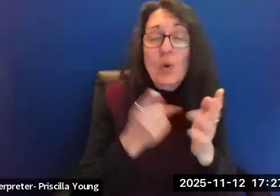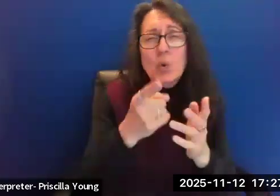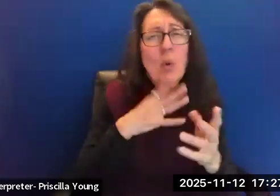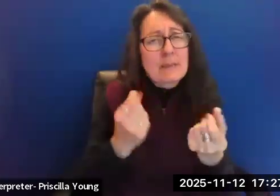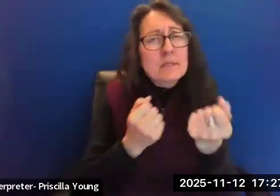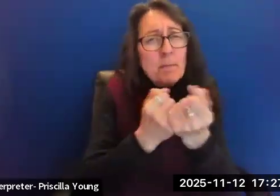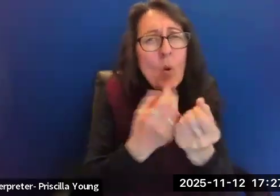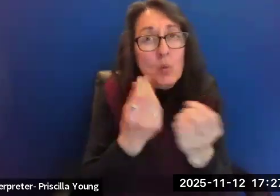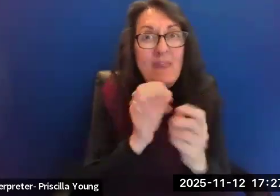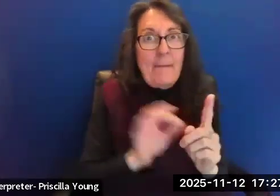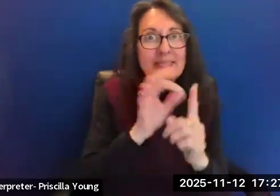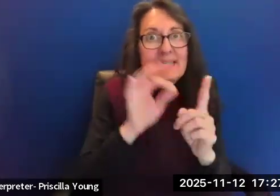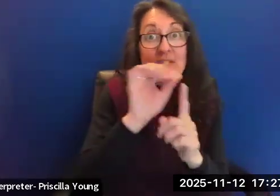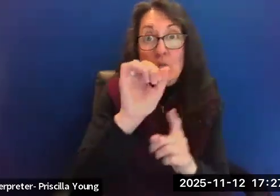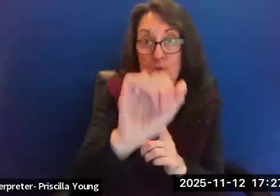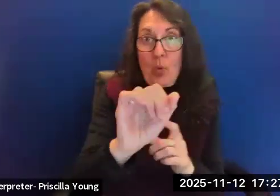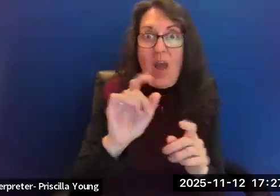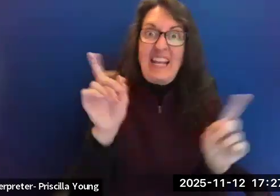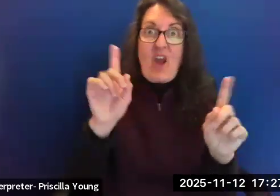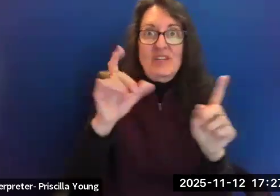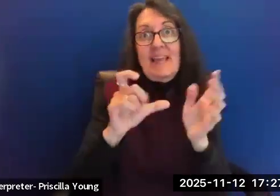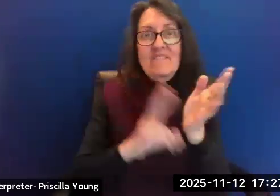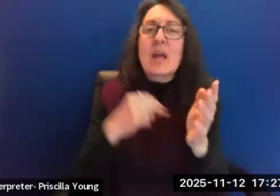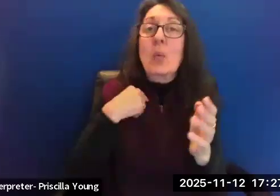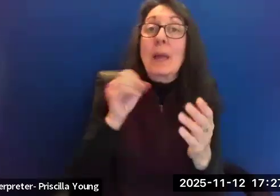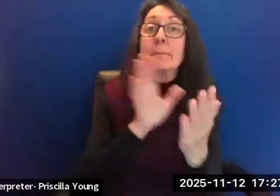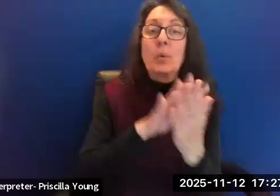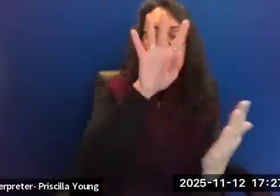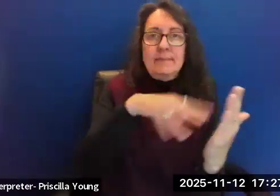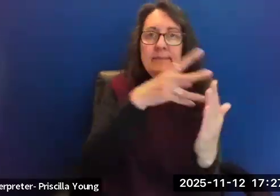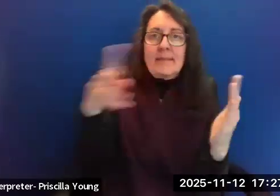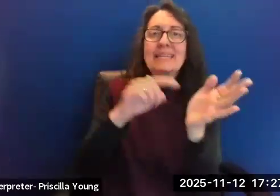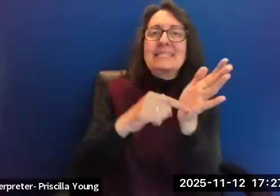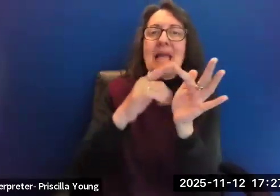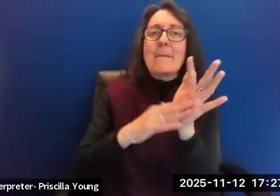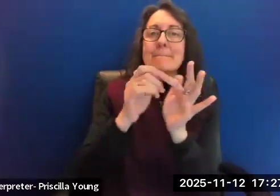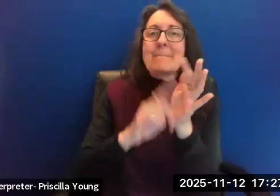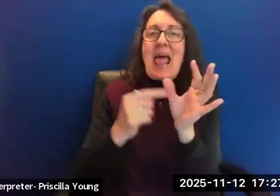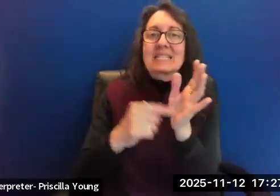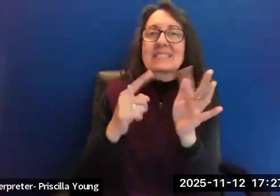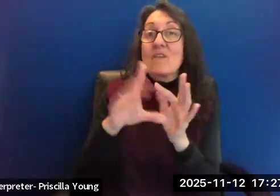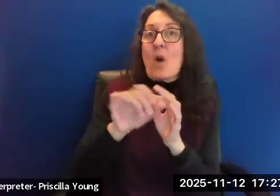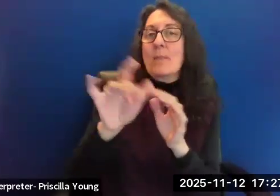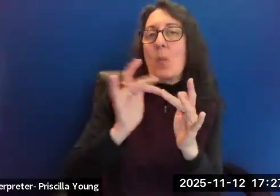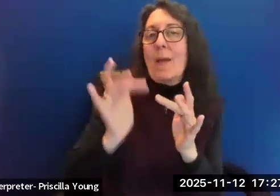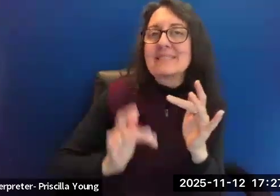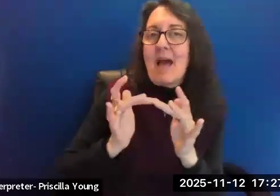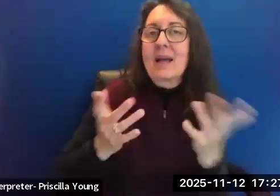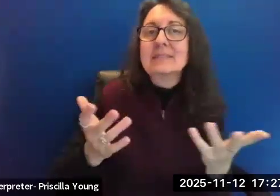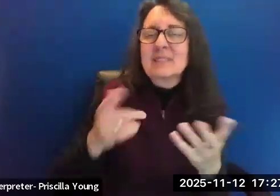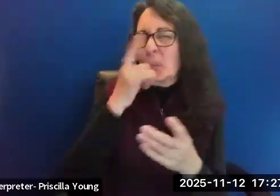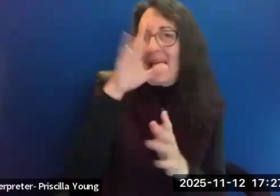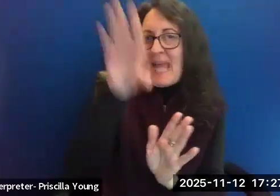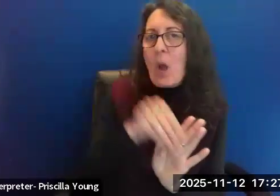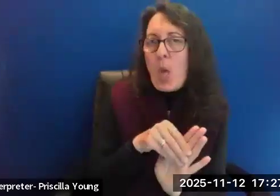we've provided a template that you can download from the website. Please note that it's just a guide. If